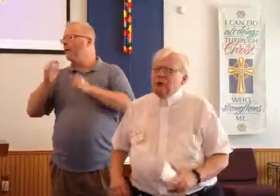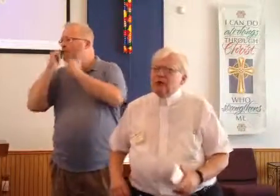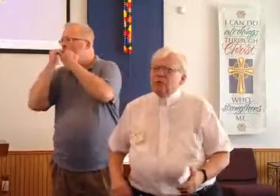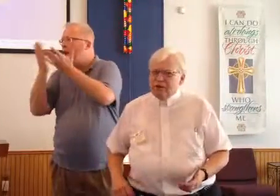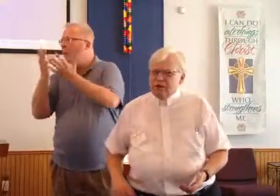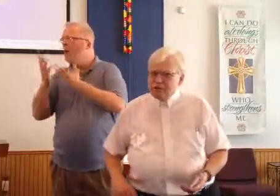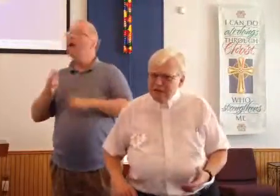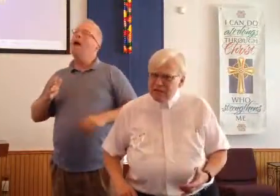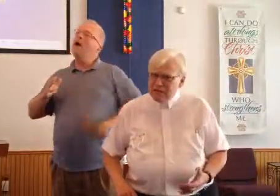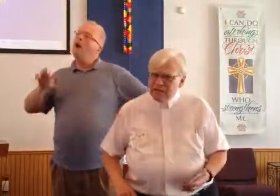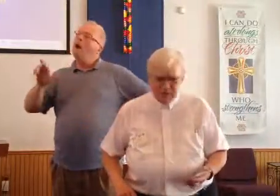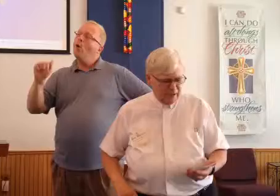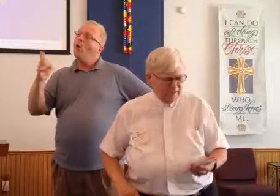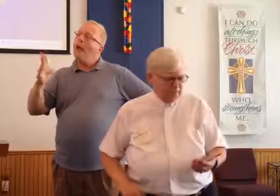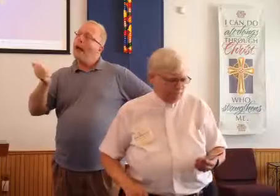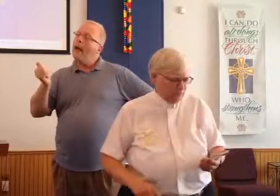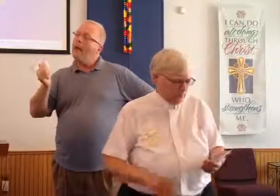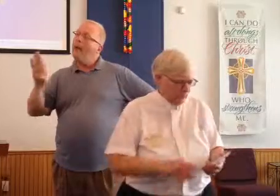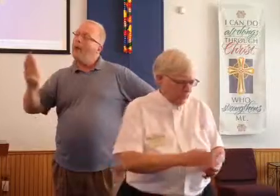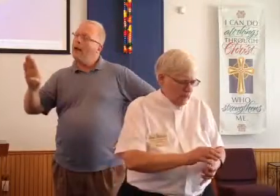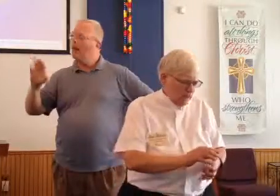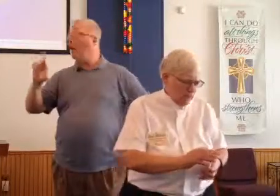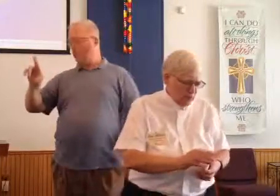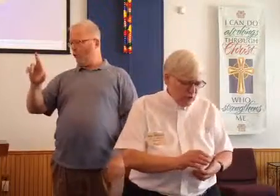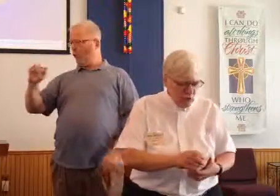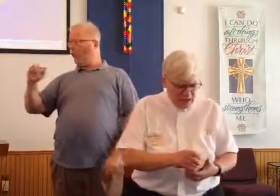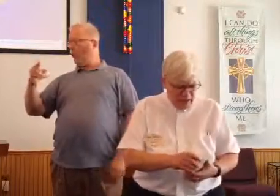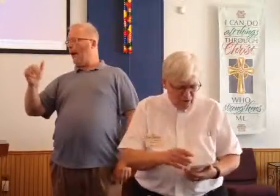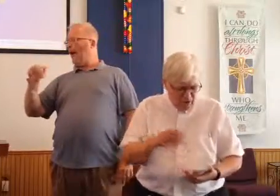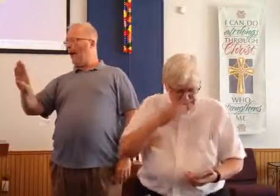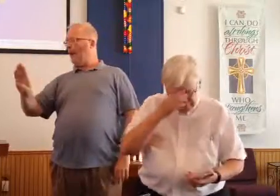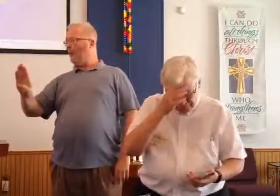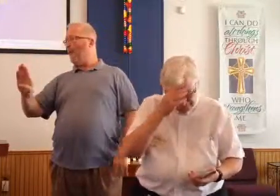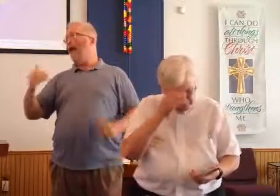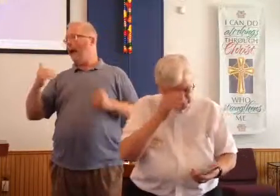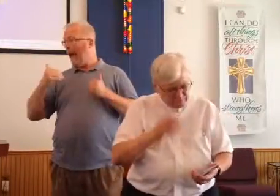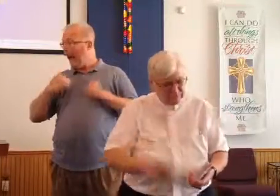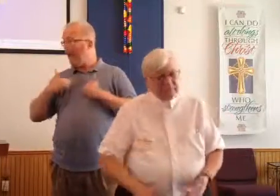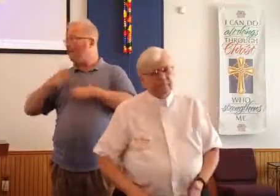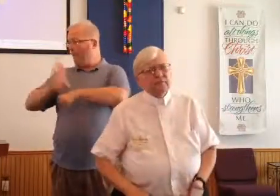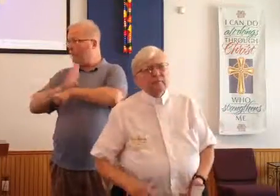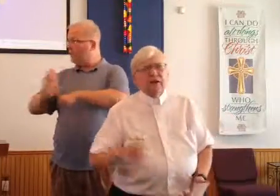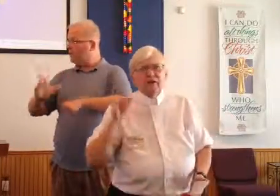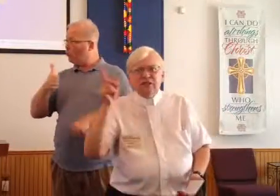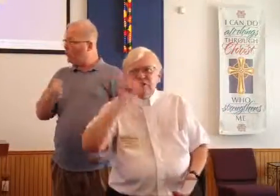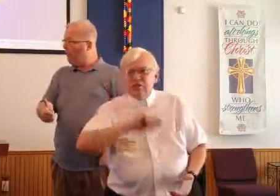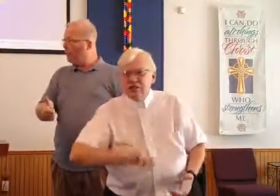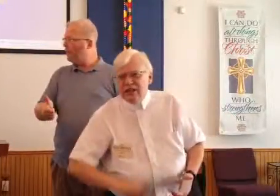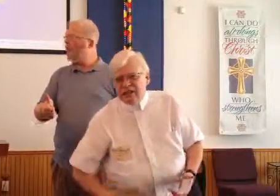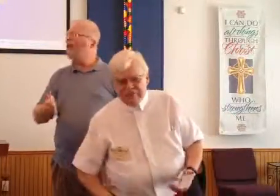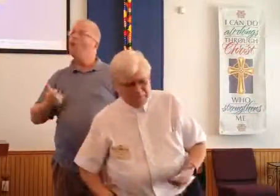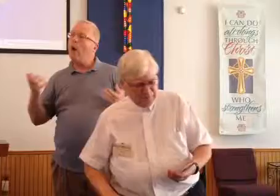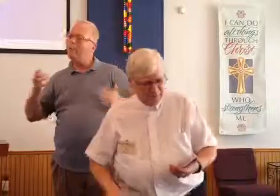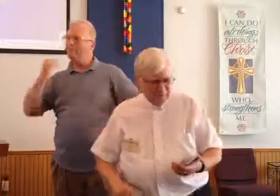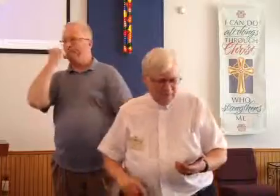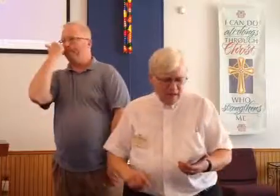apparently operated one of those businesses. She was a working girl. Now it's